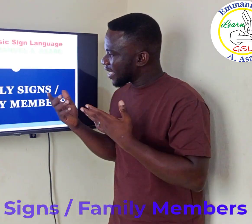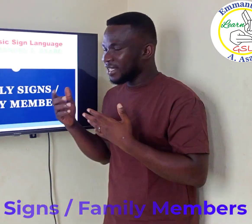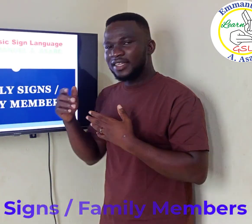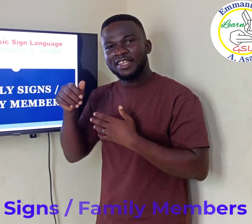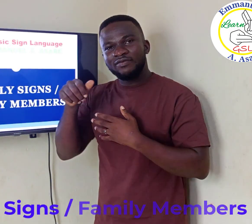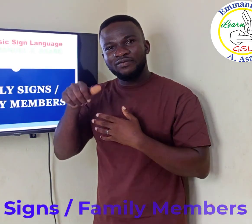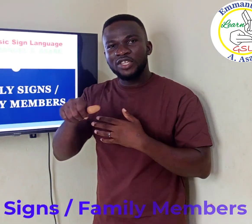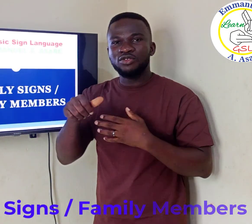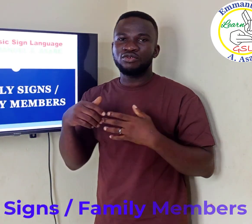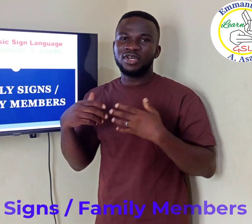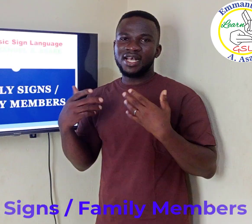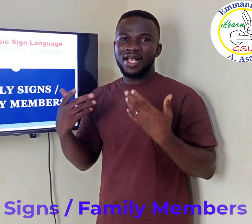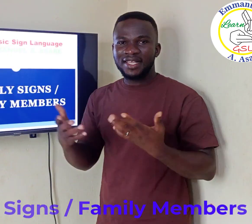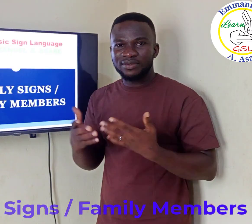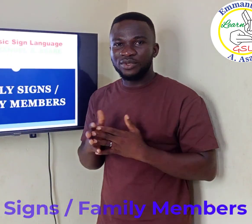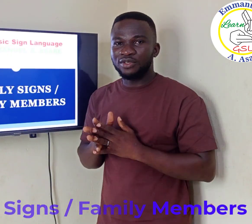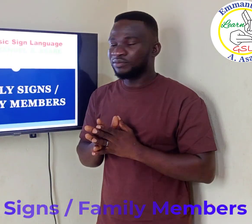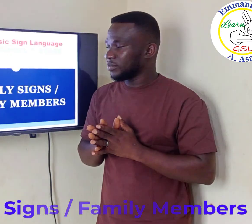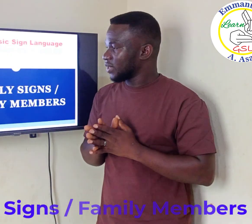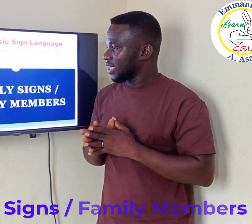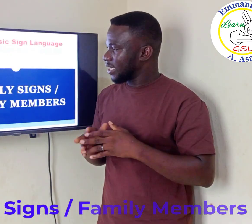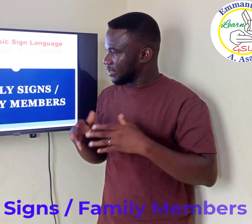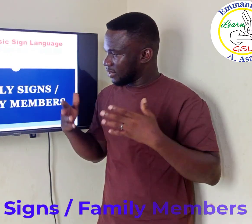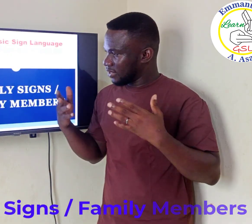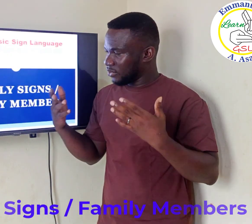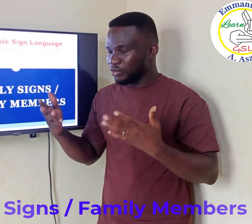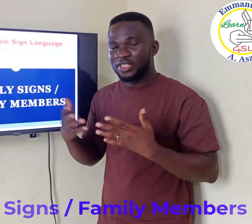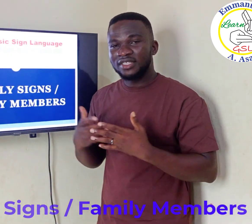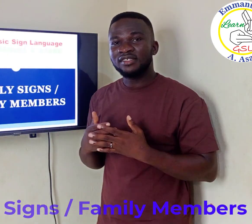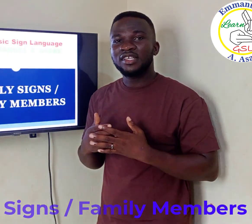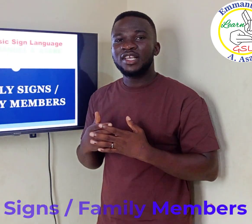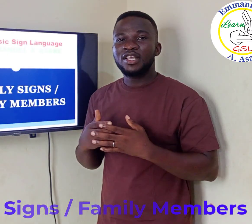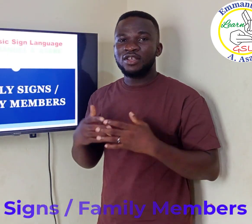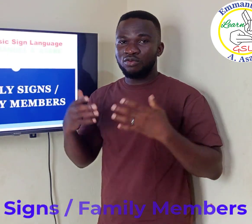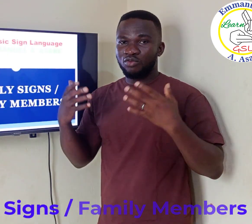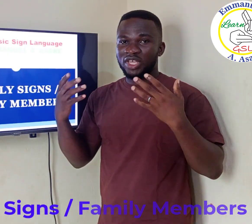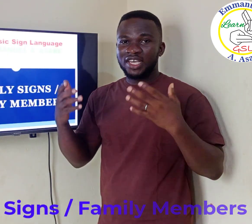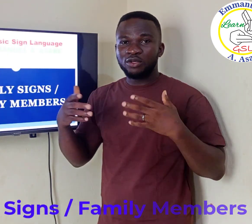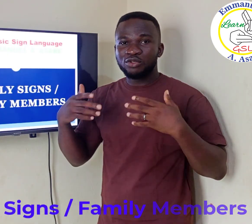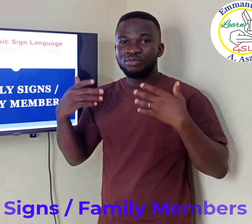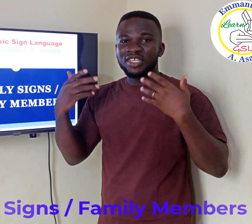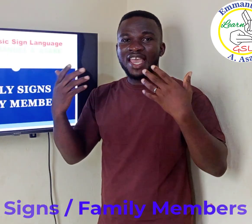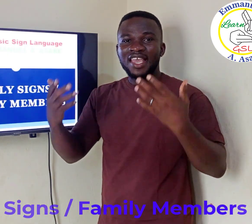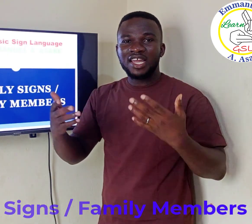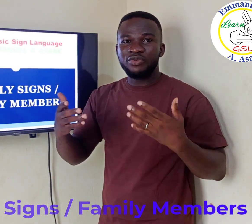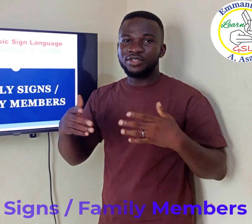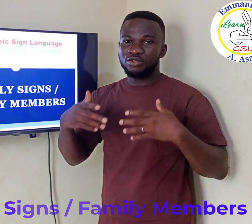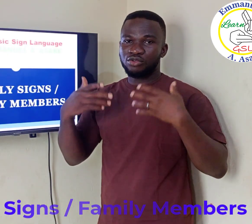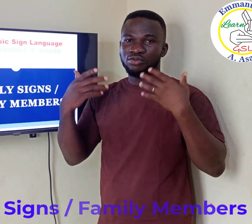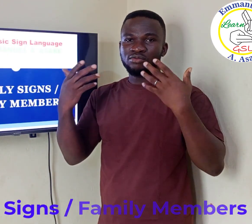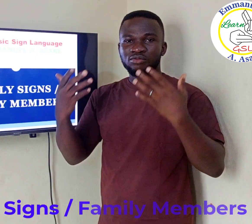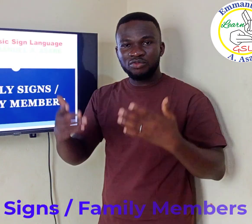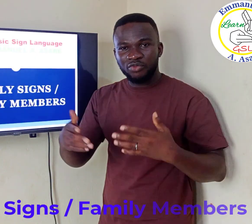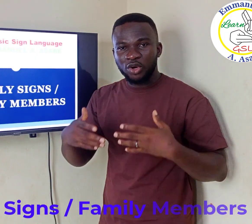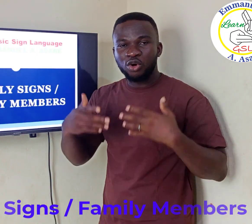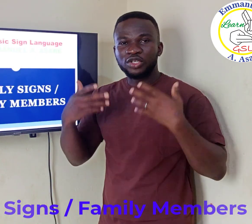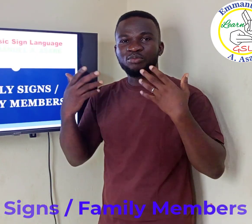like the video as well, so that we can also be encouraged to record